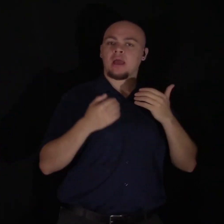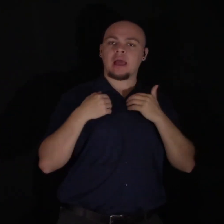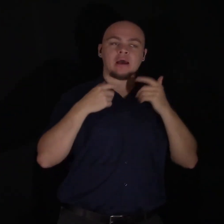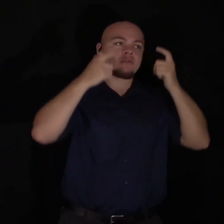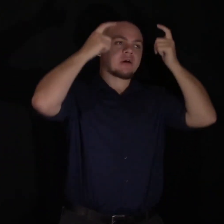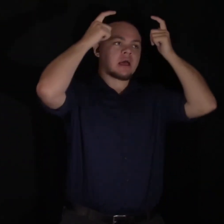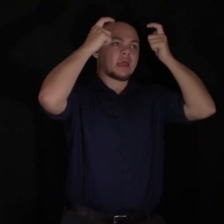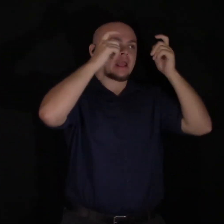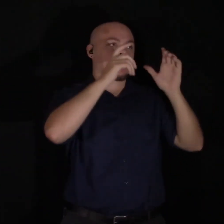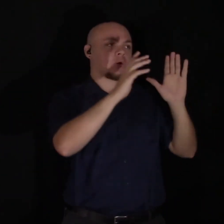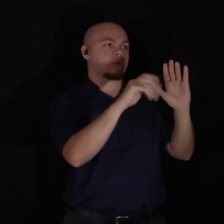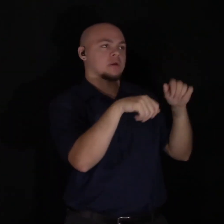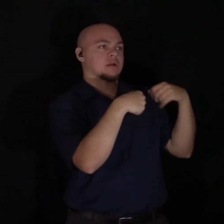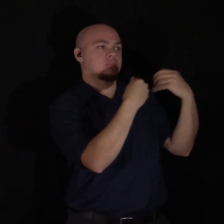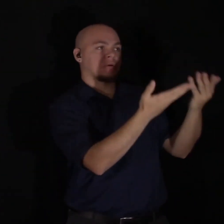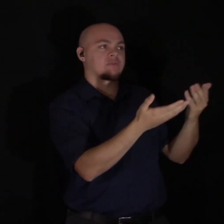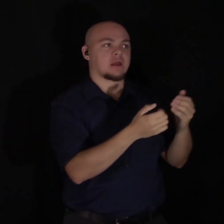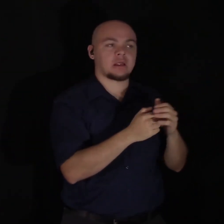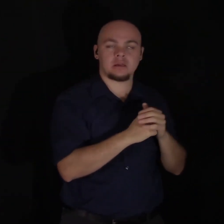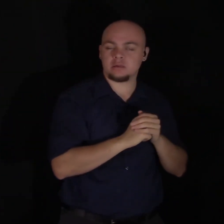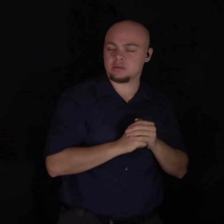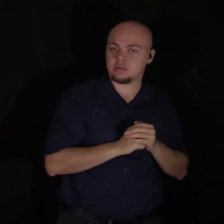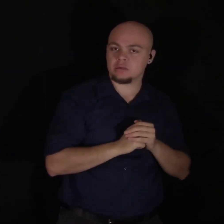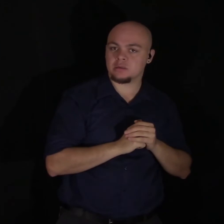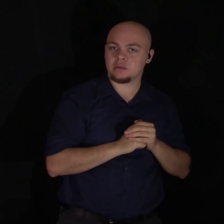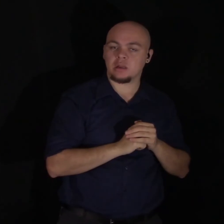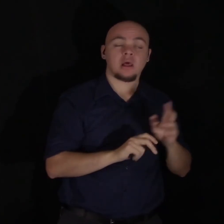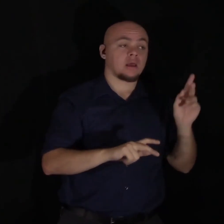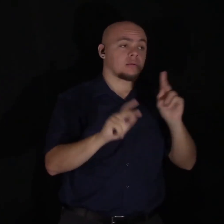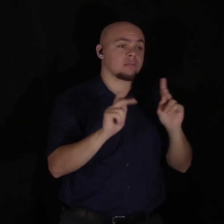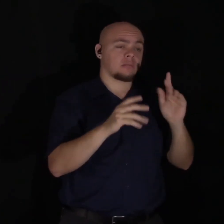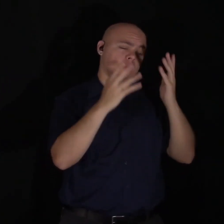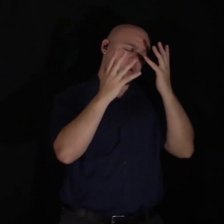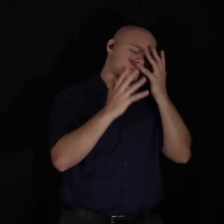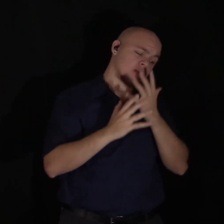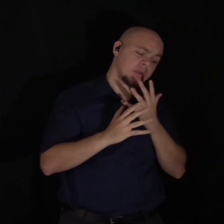him, within whose circle no grief or folly ventures.